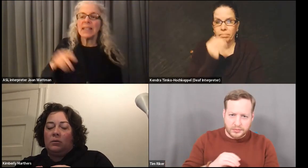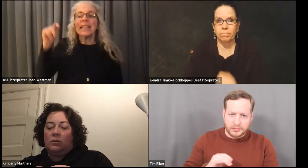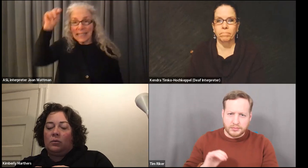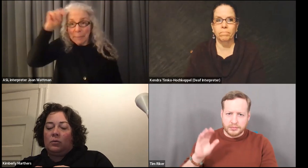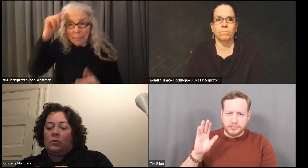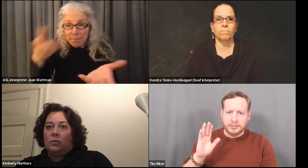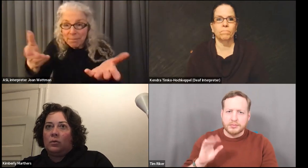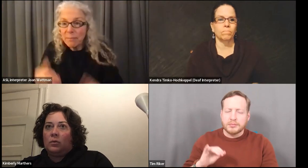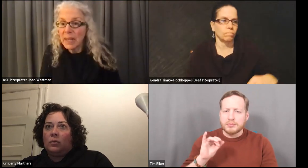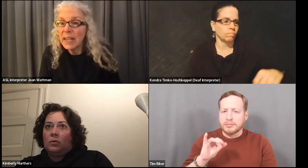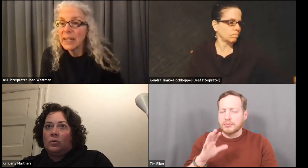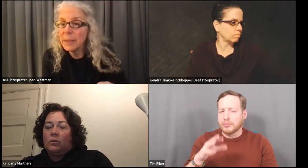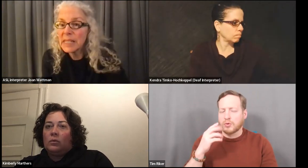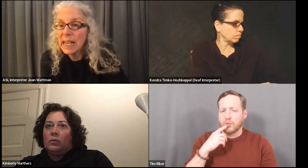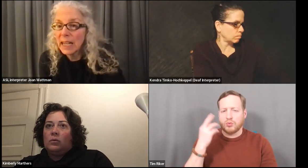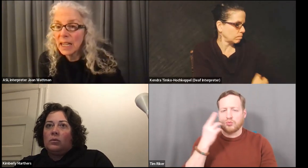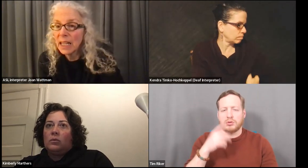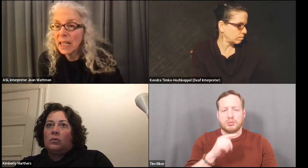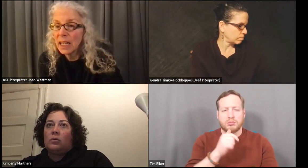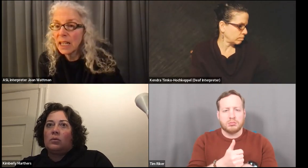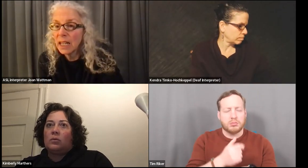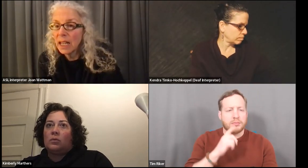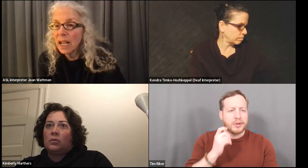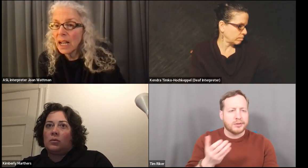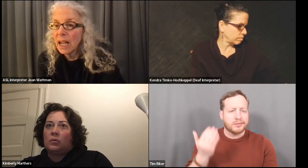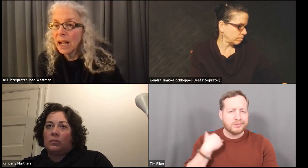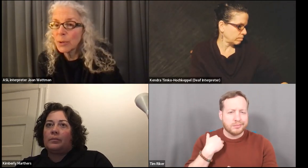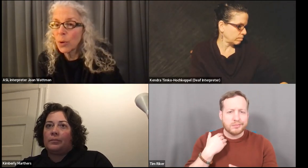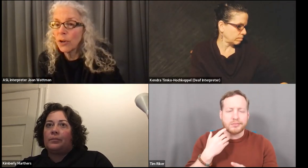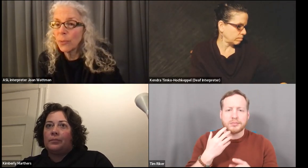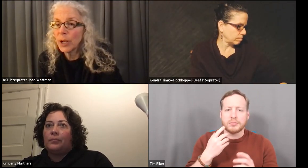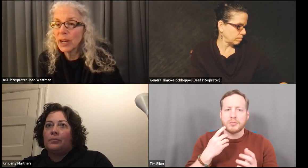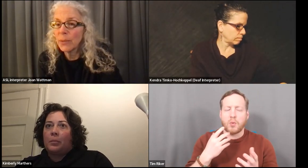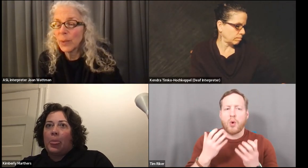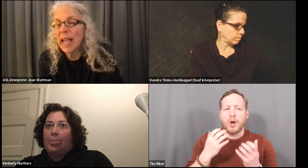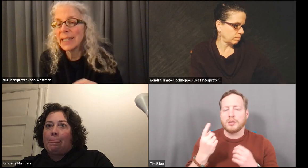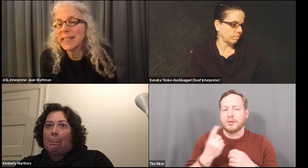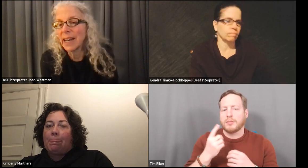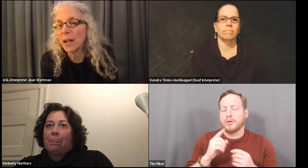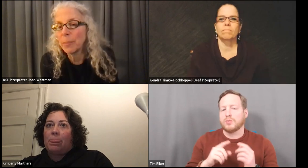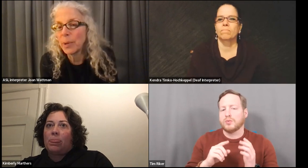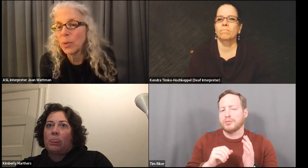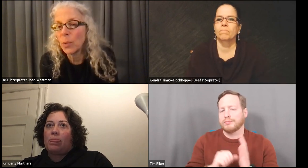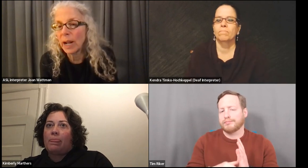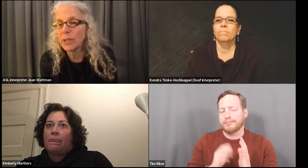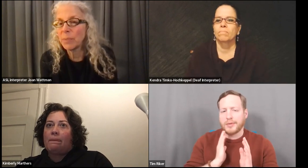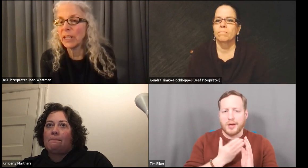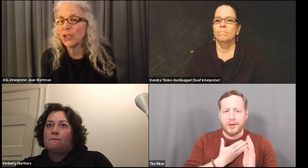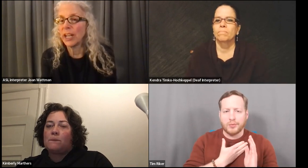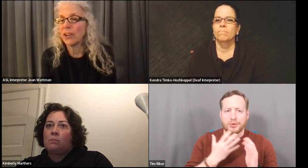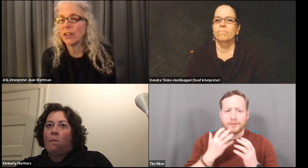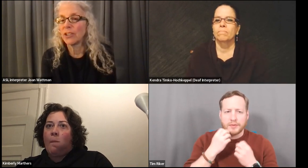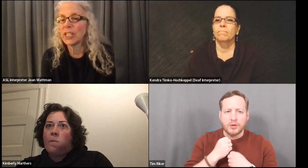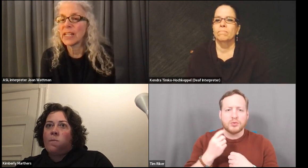ahead. Tim is saying, I was wondering if we had set it up when I was